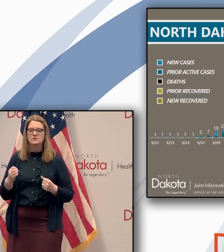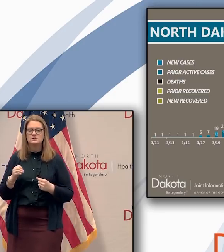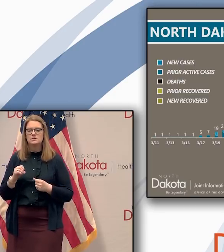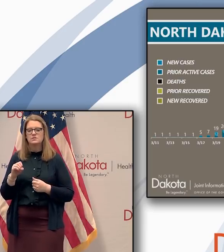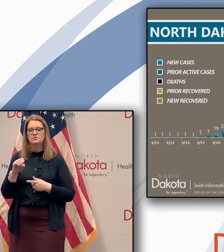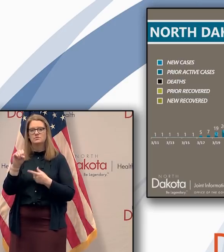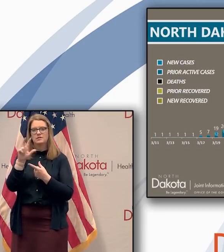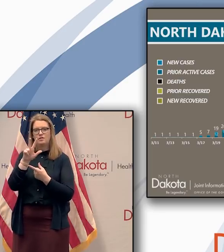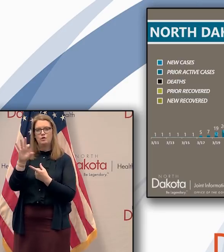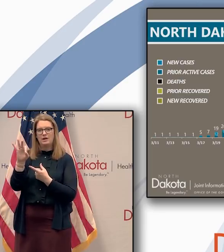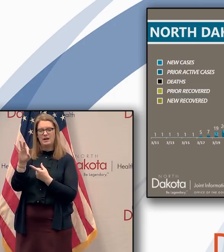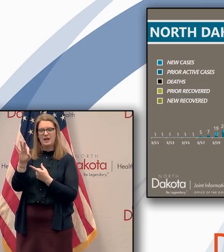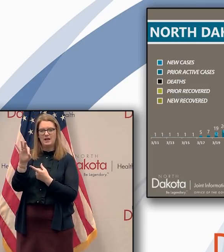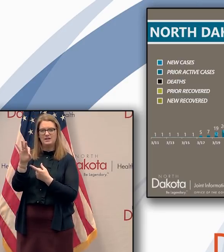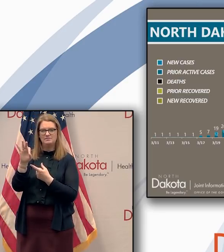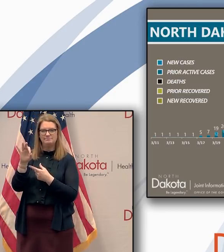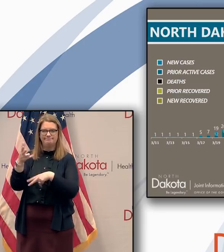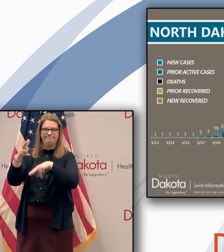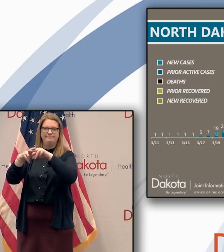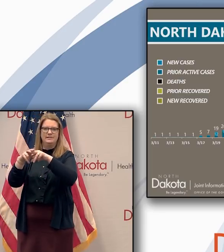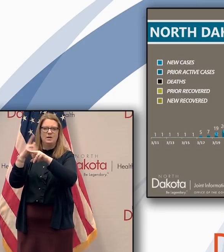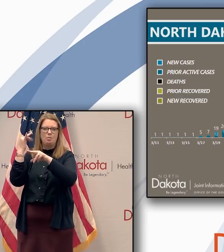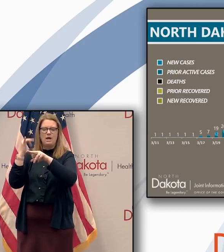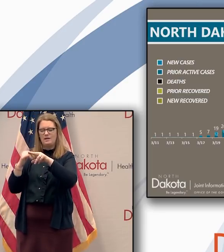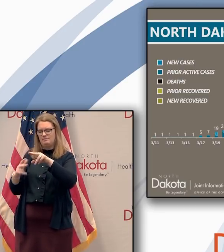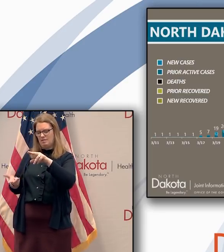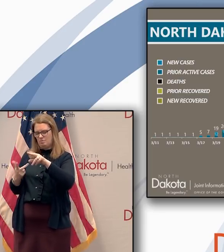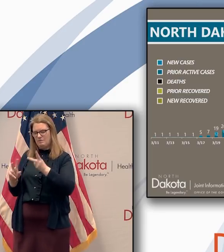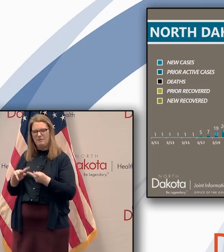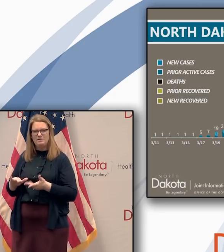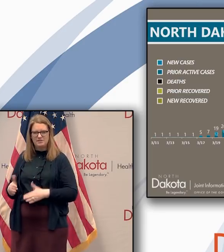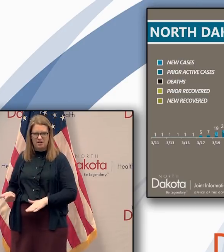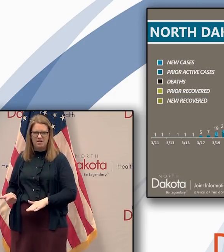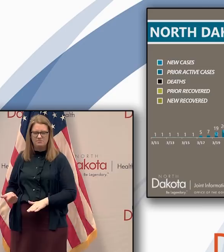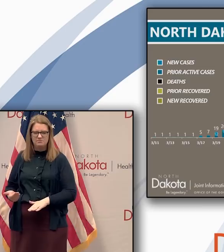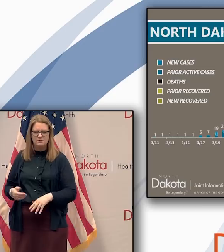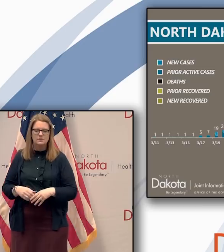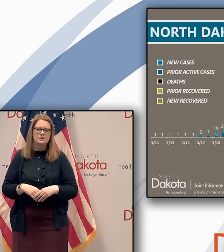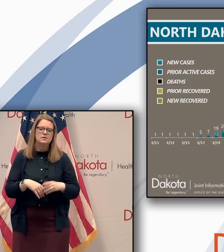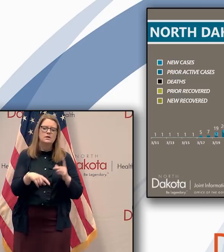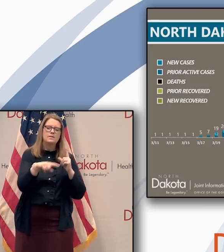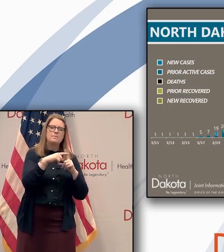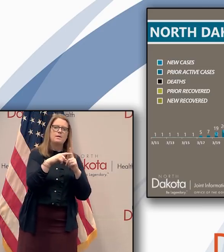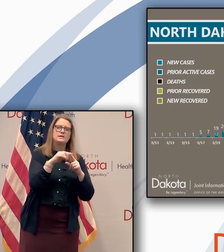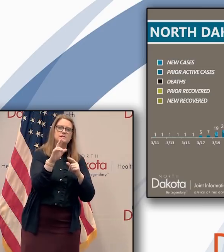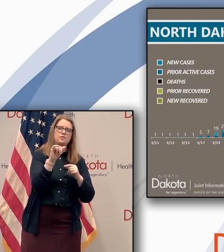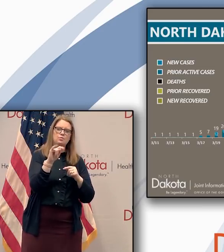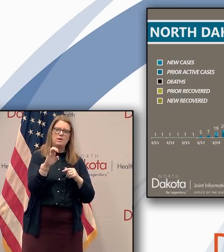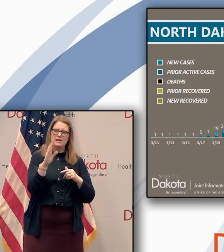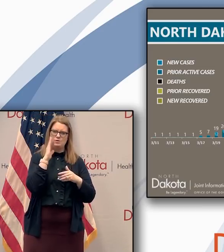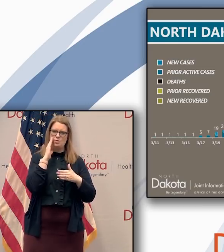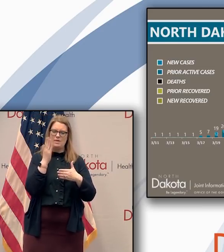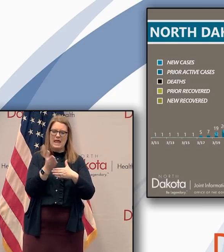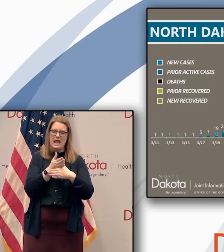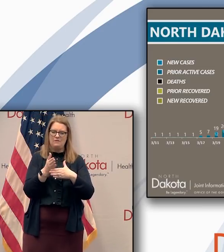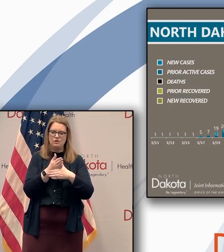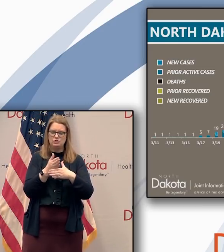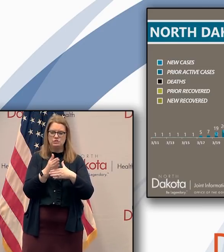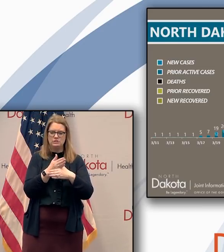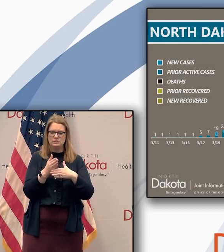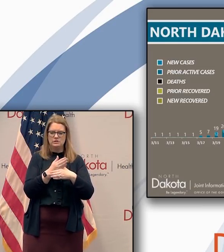39 due to the 3 deaths which we've discussed. On the positive rate rolling average, If we look at